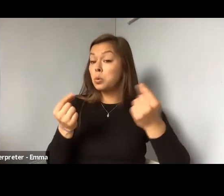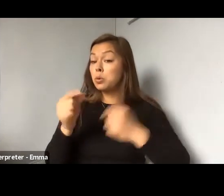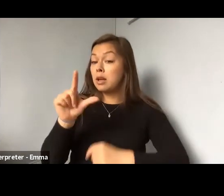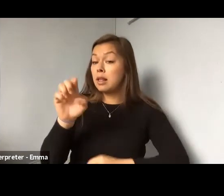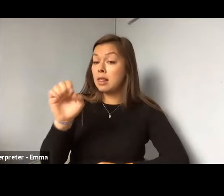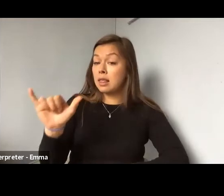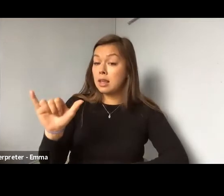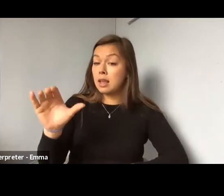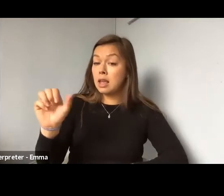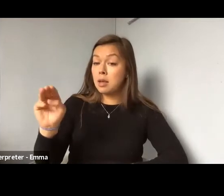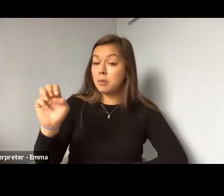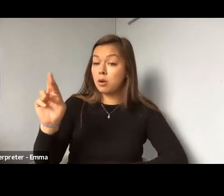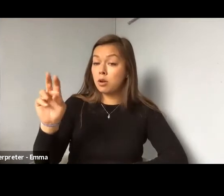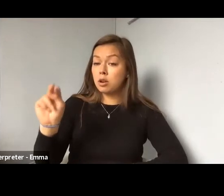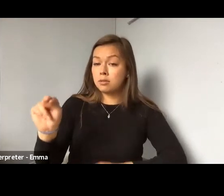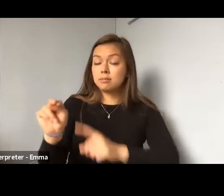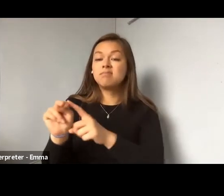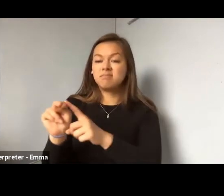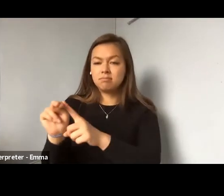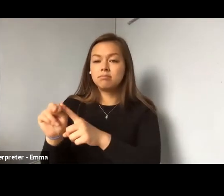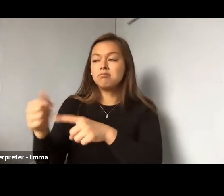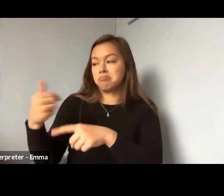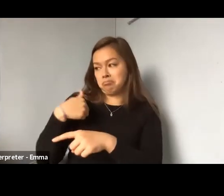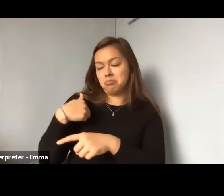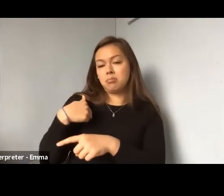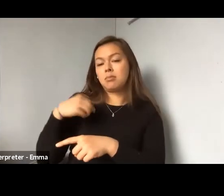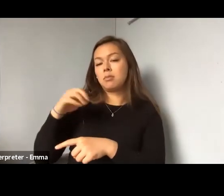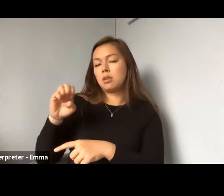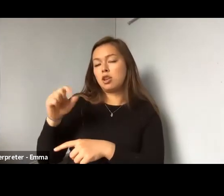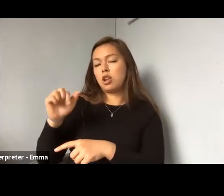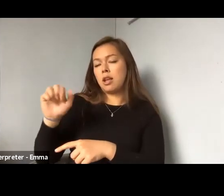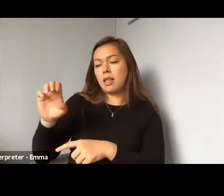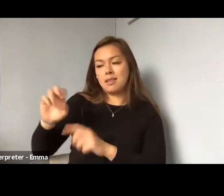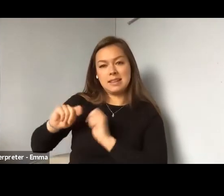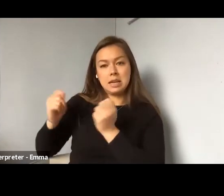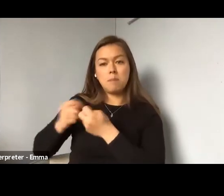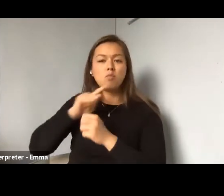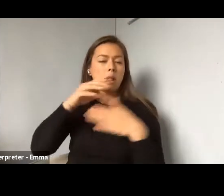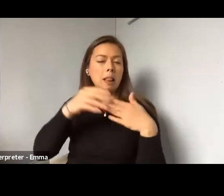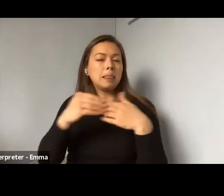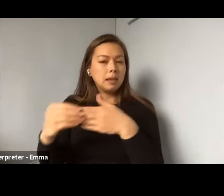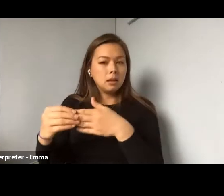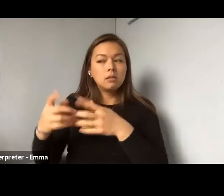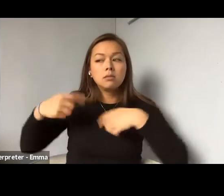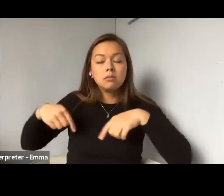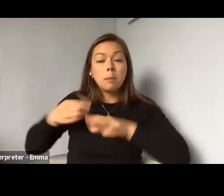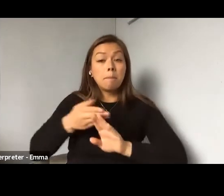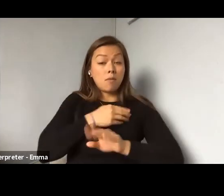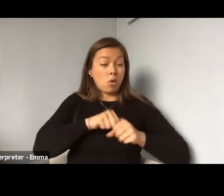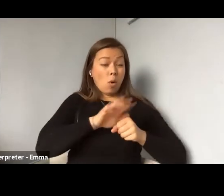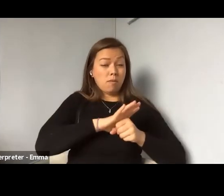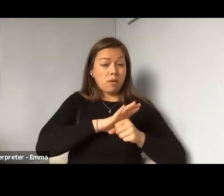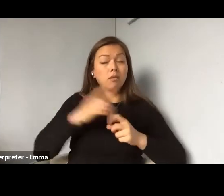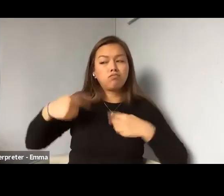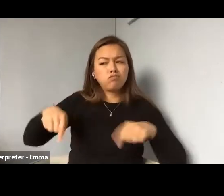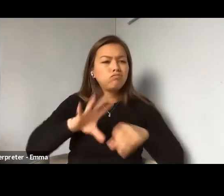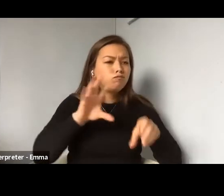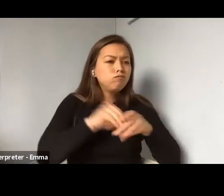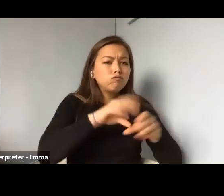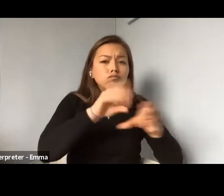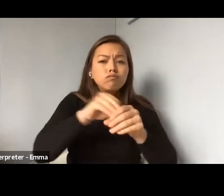and myself and the Egale team were at the helm. We attended in-person hackathons pre-pandemic and did lots